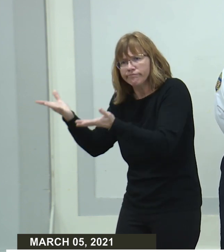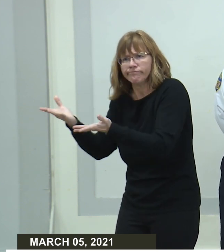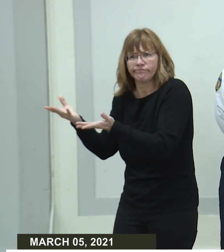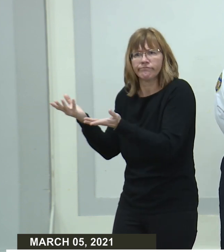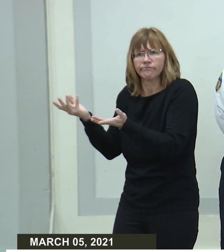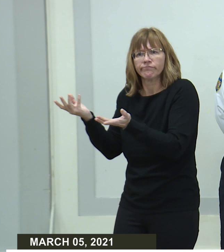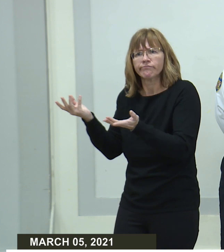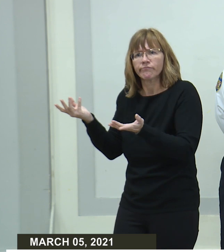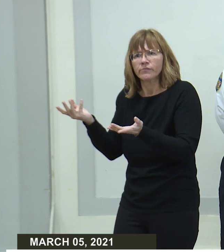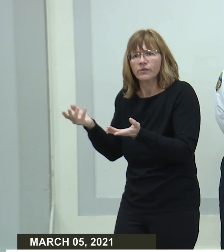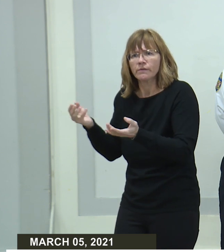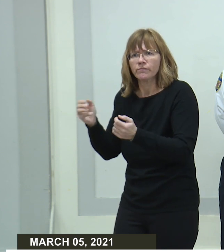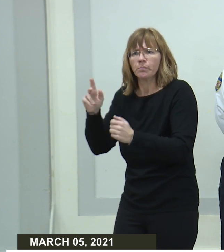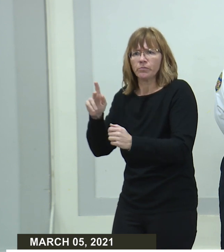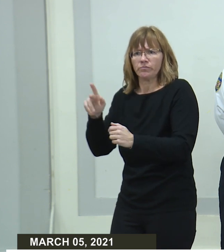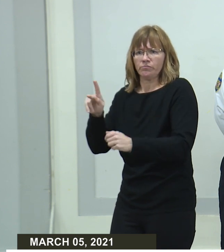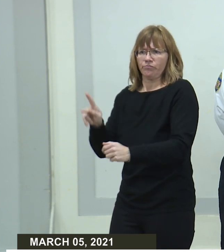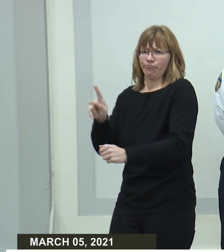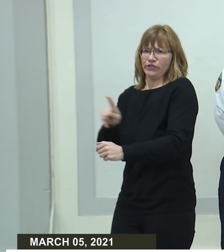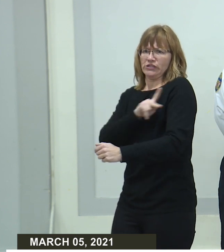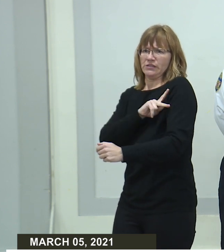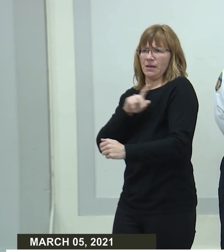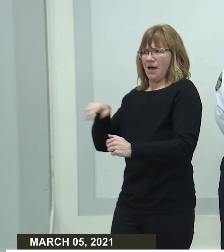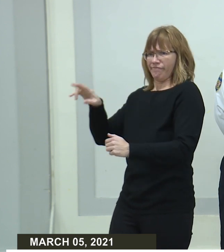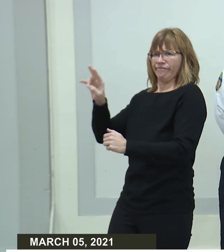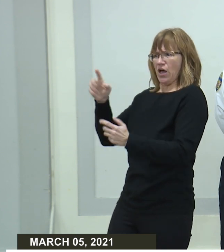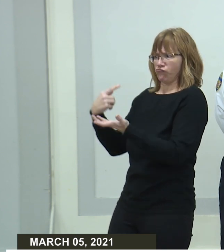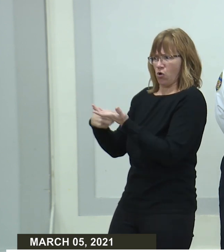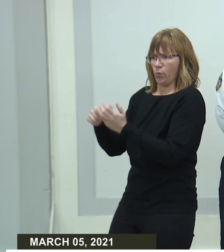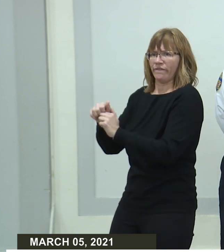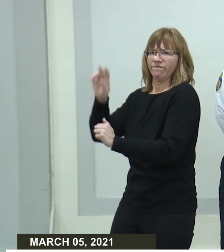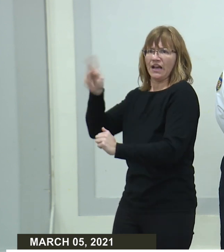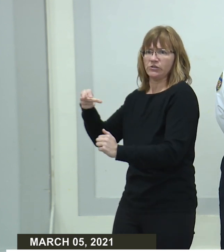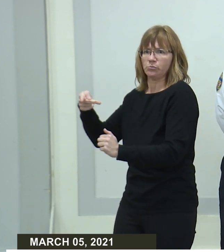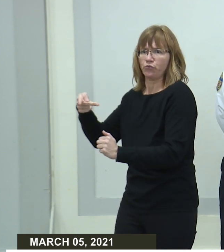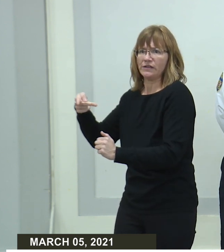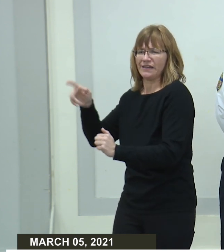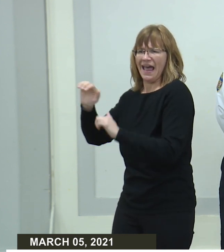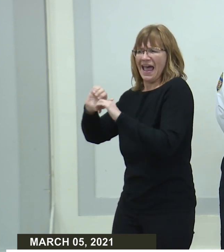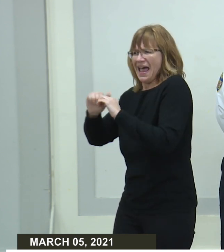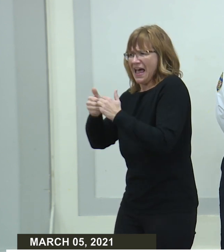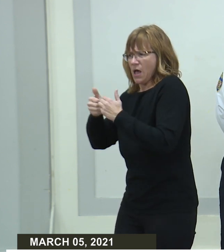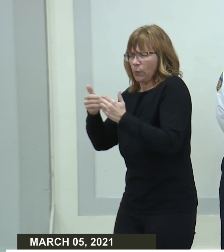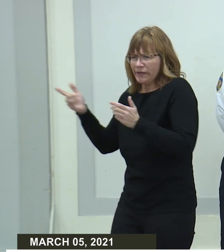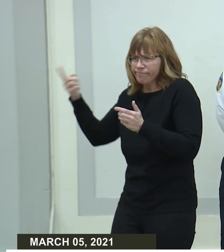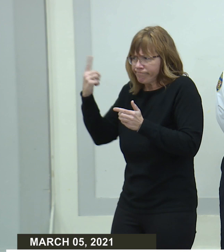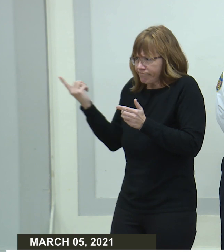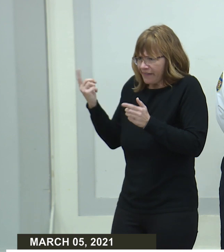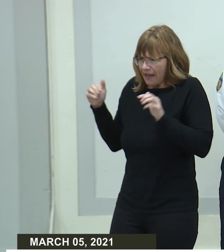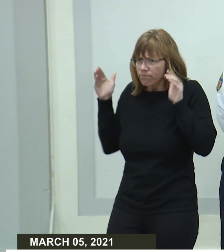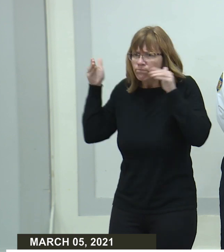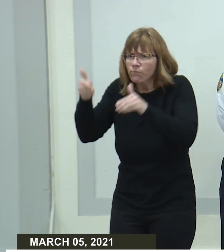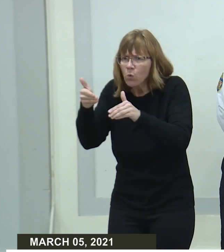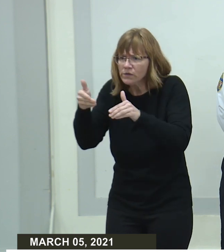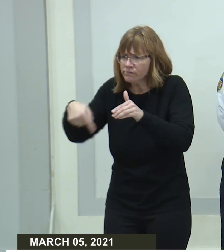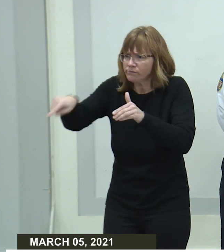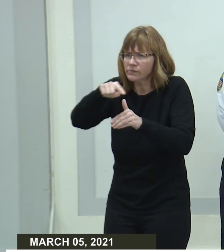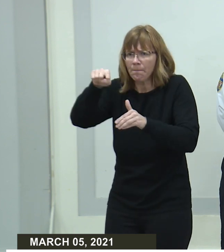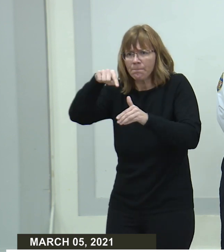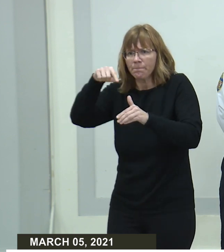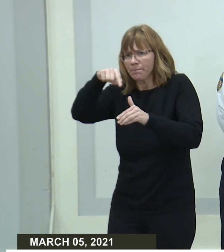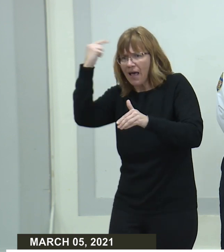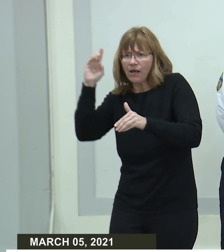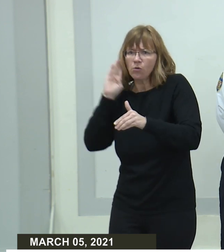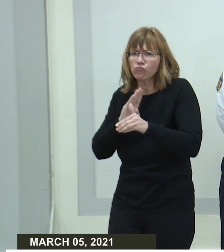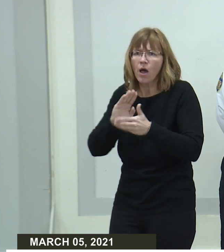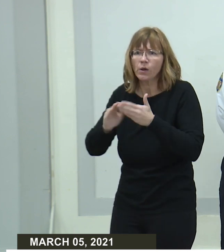President about how they're going to be focused in that way, because we know that if this country is going to come back stronger